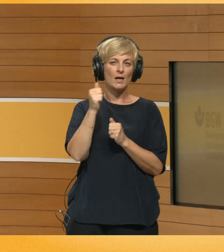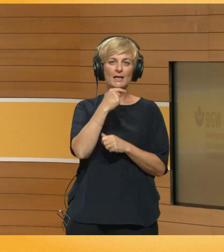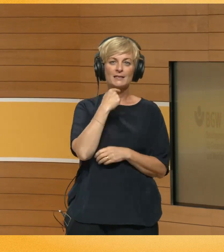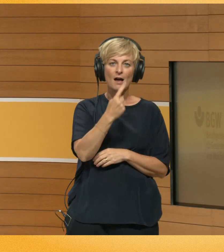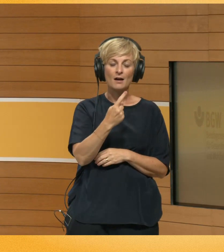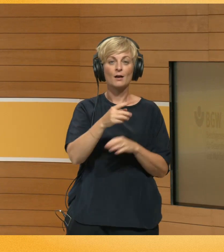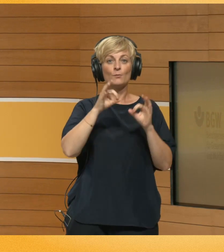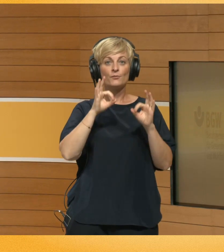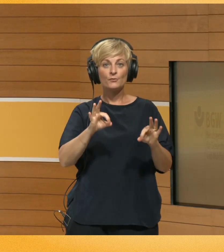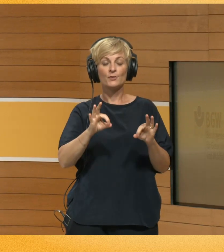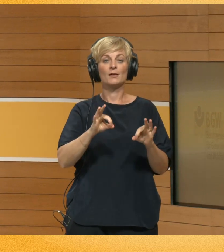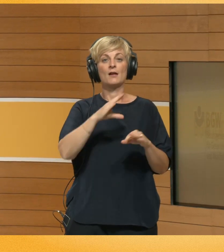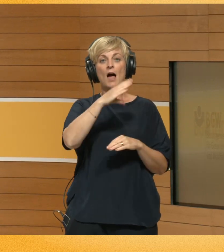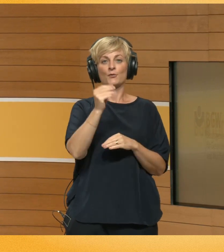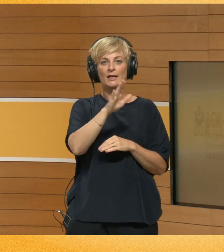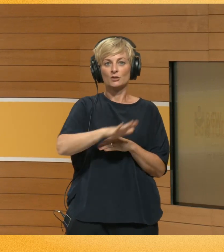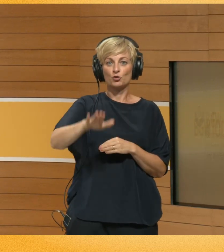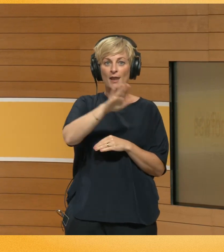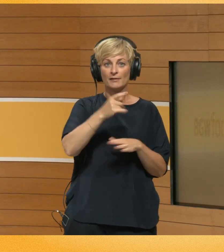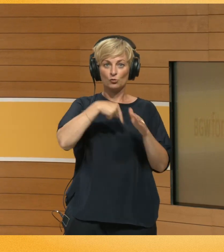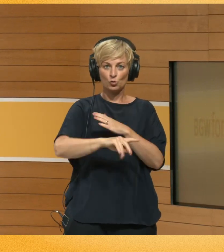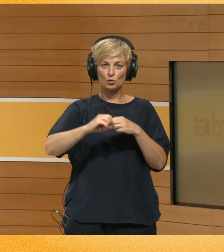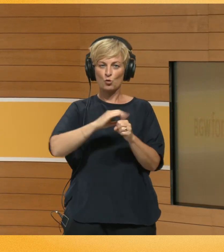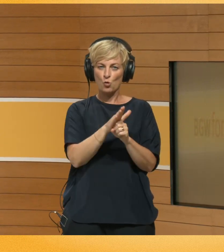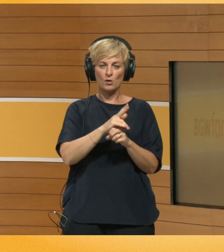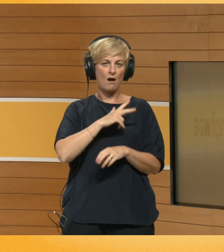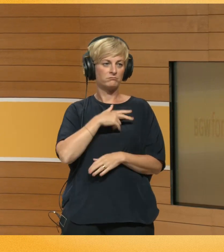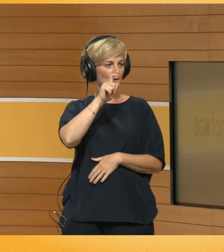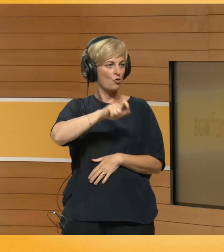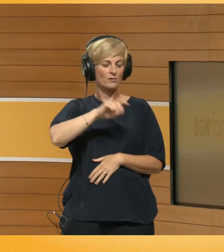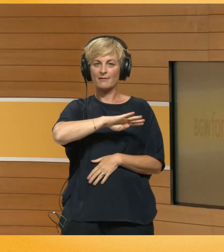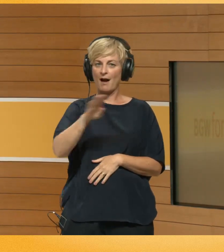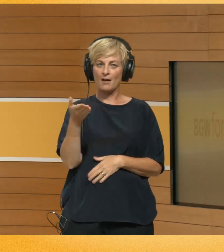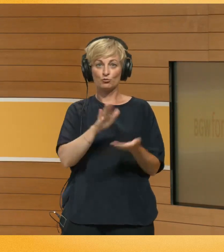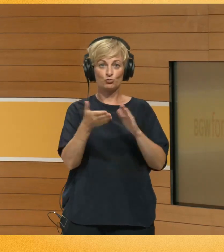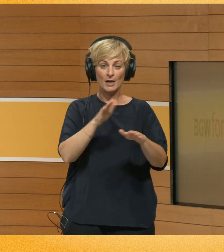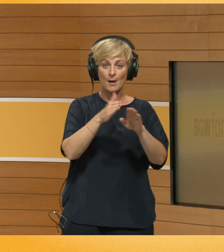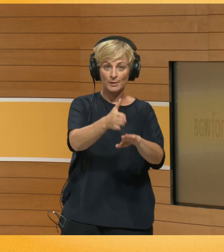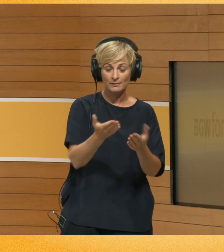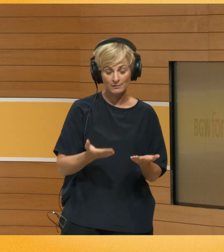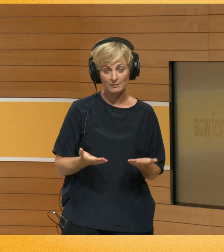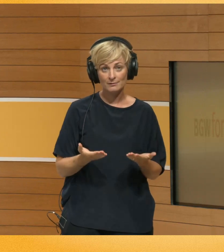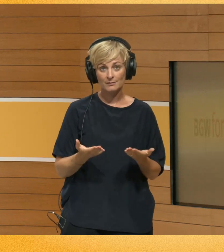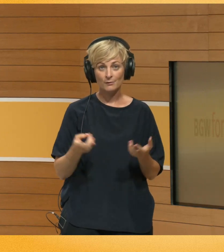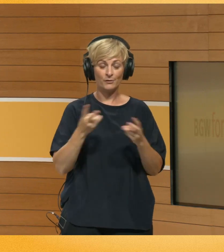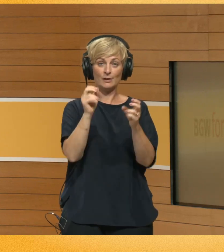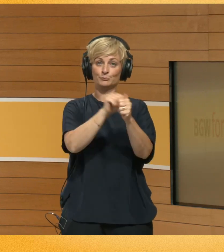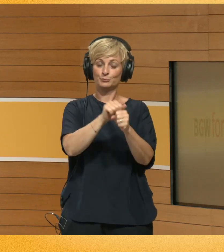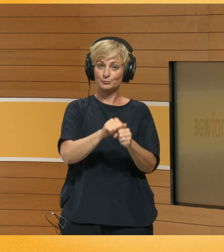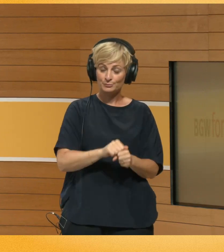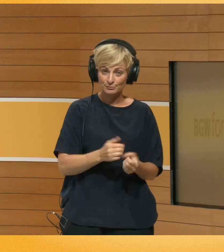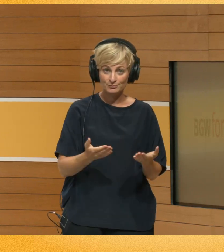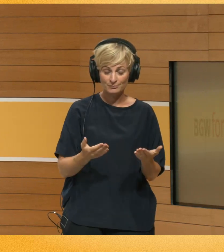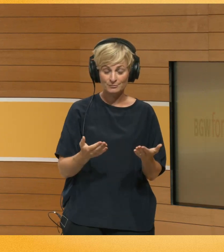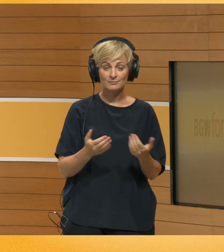pandemic because of the wave, and looking at it from the fact that the COVID